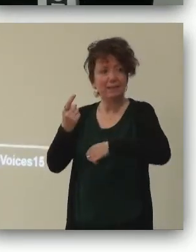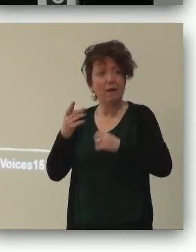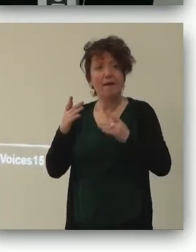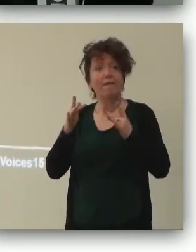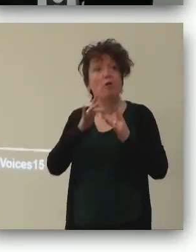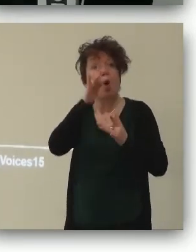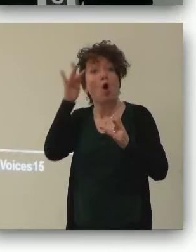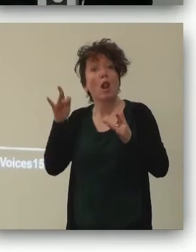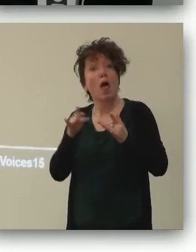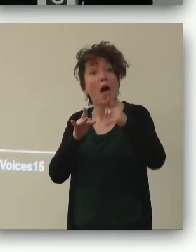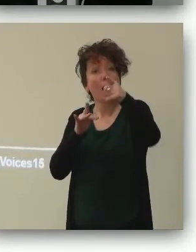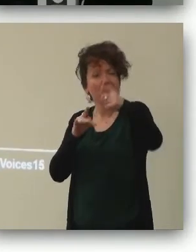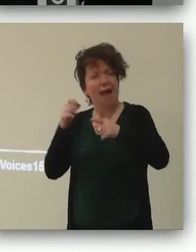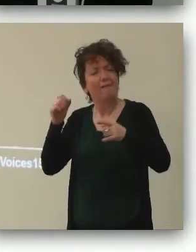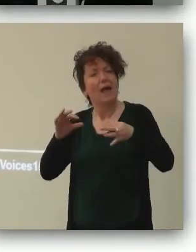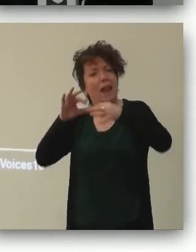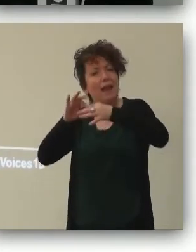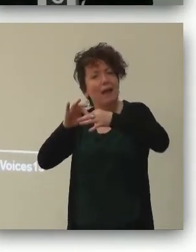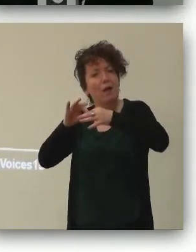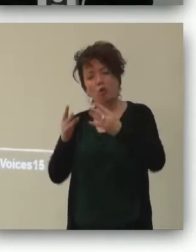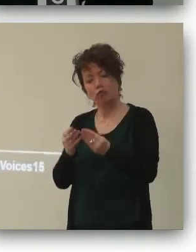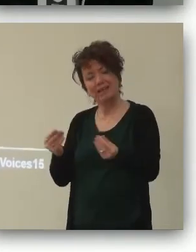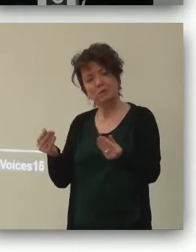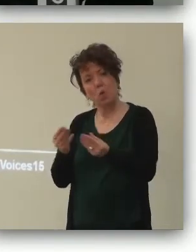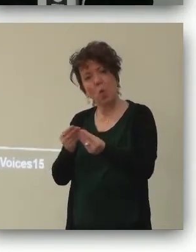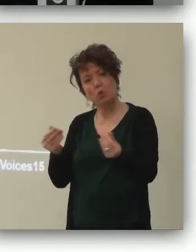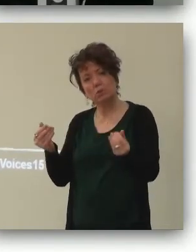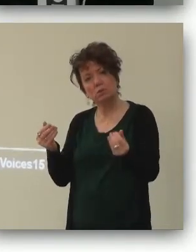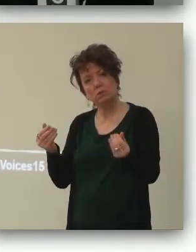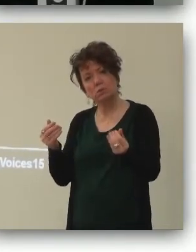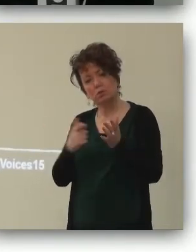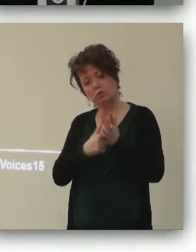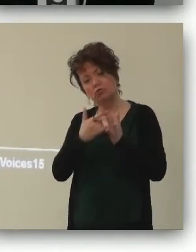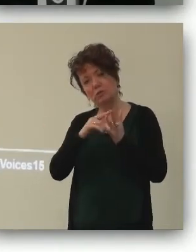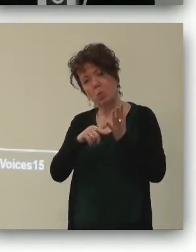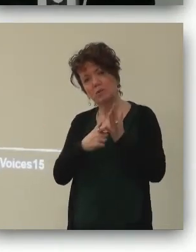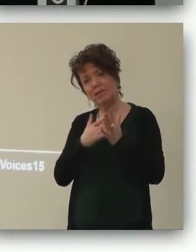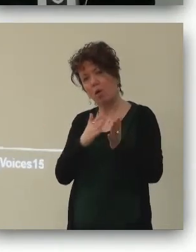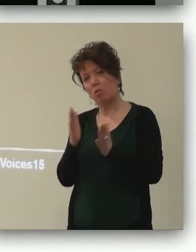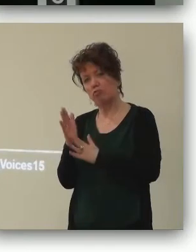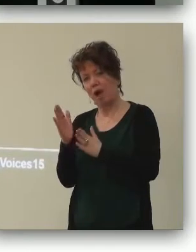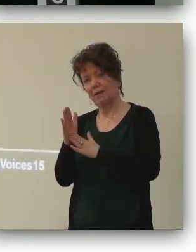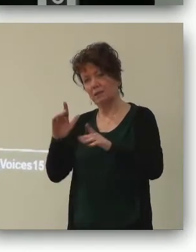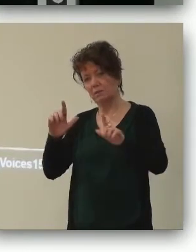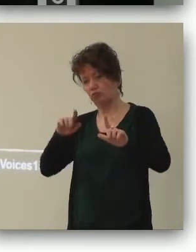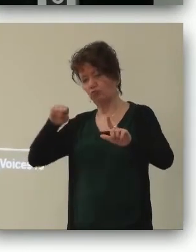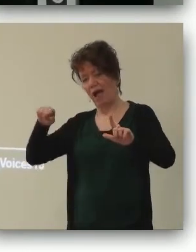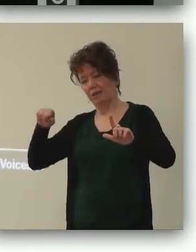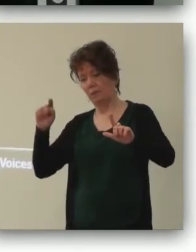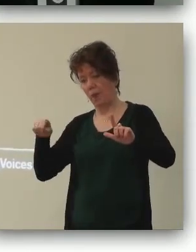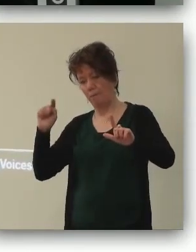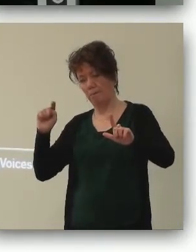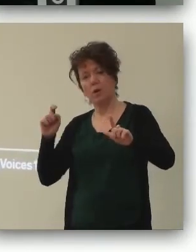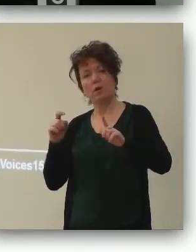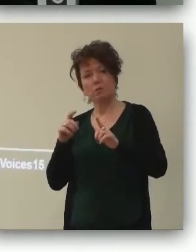audience, there should just be a link on the resources section. I think it's on the right-hand side of your web page. It'll be there